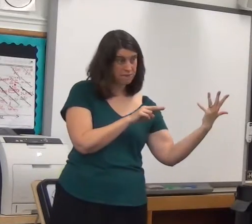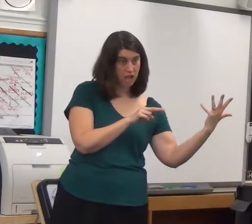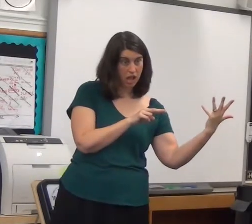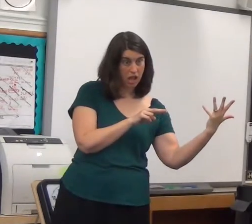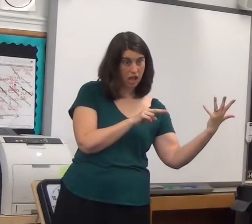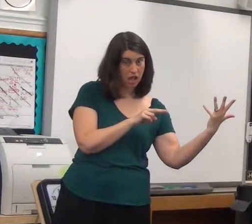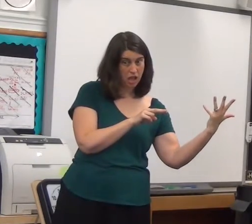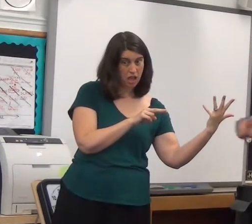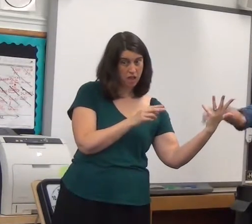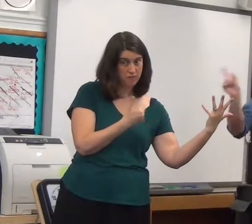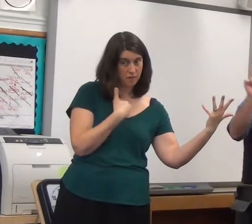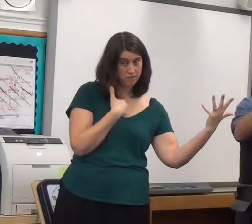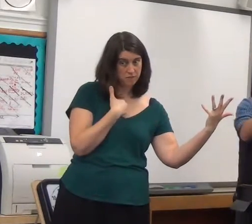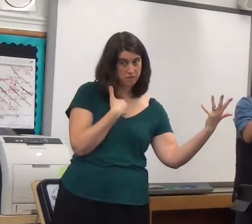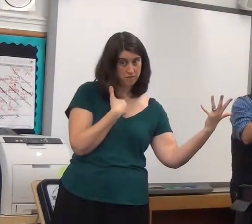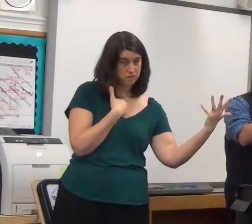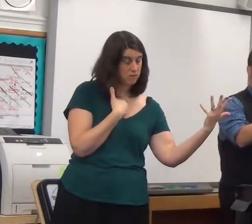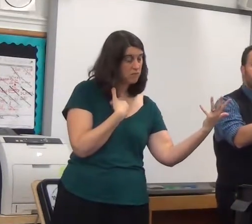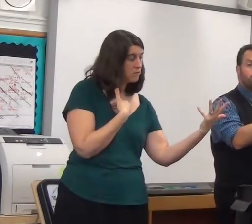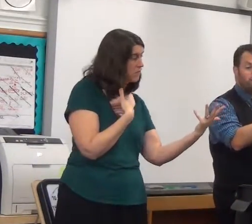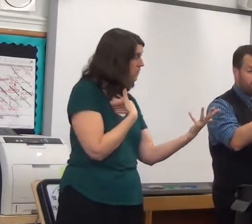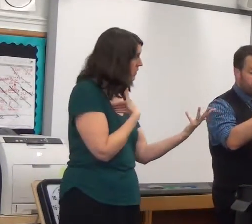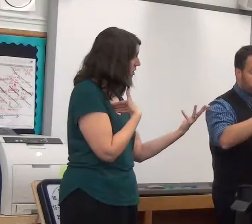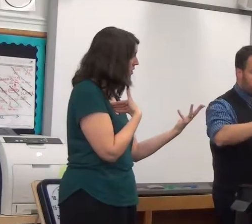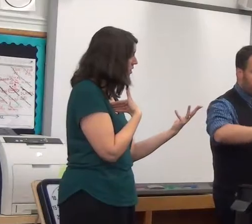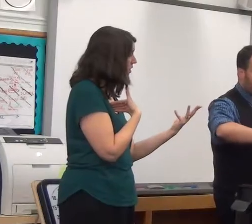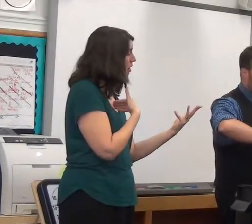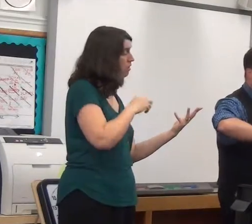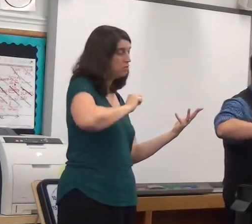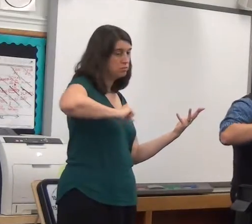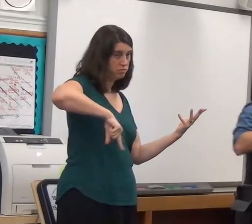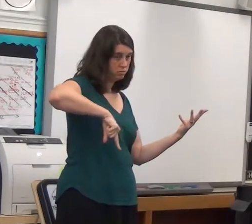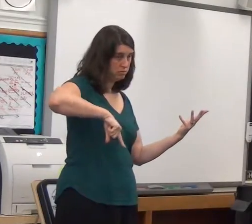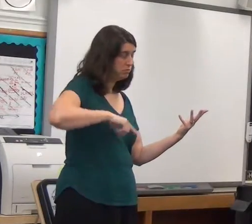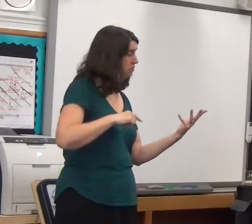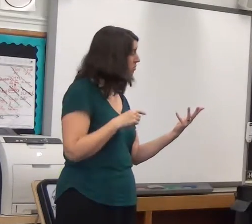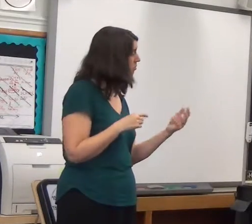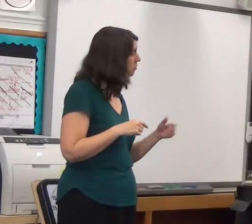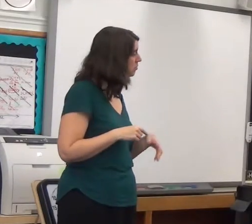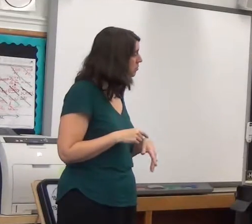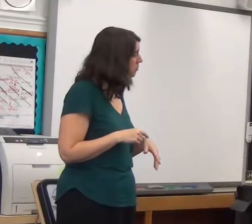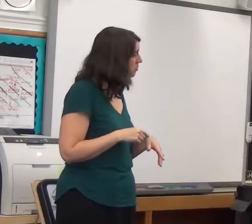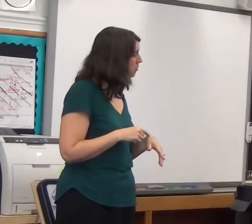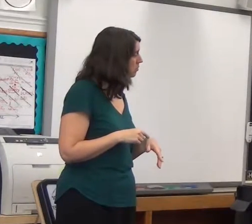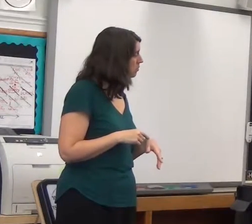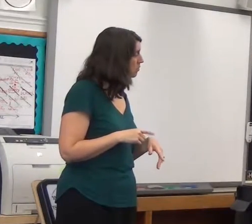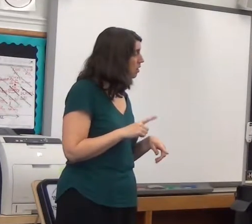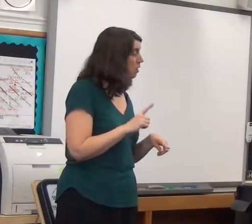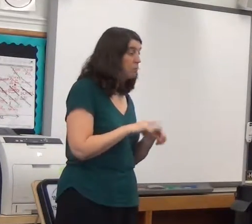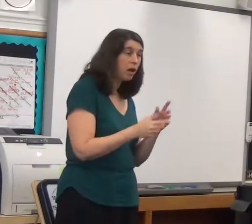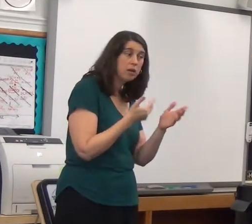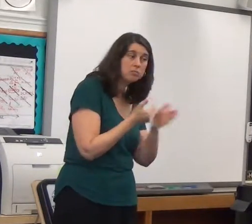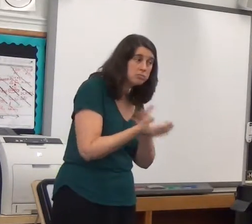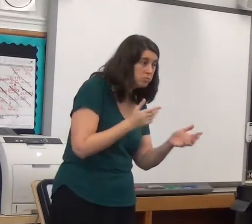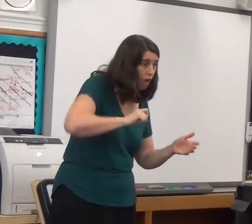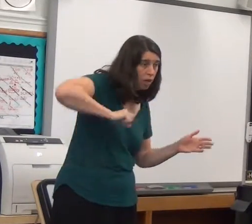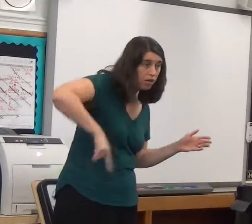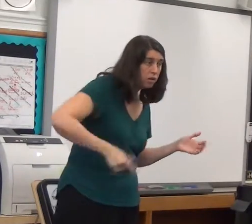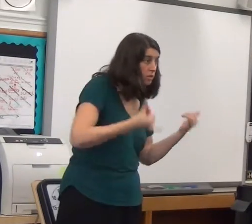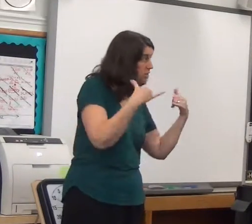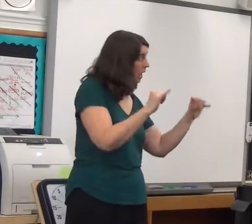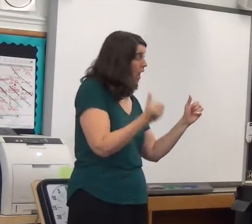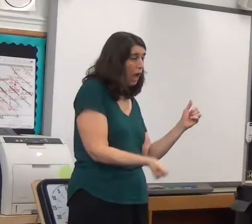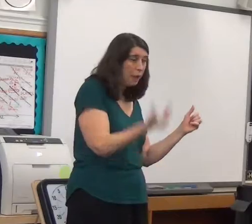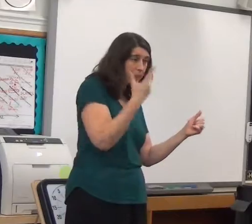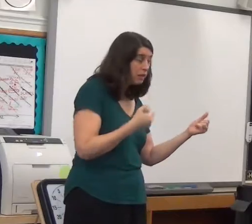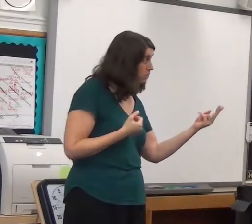1, 2, 3, 4, 5 cards. I placed one of them away, and yet even though I placed one of them away, I still